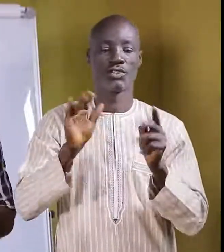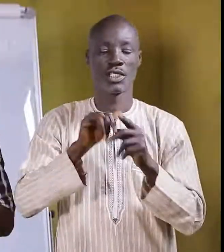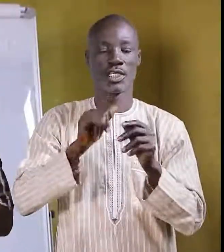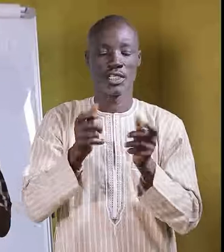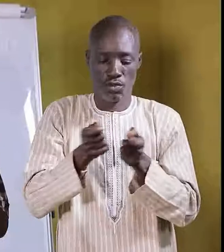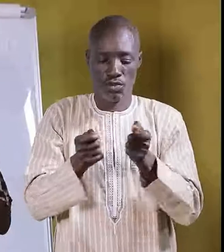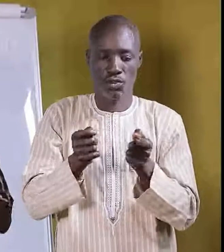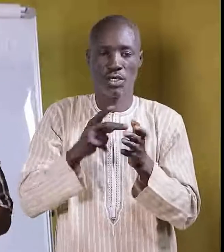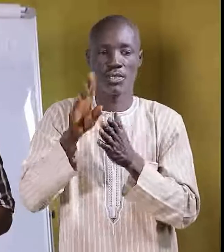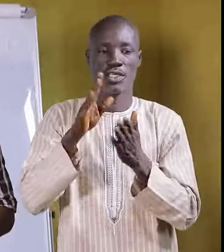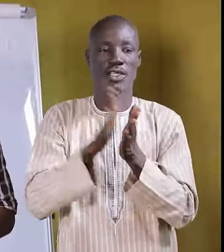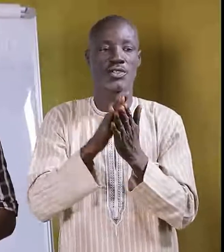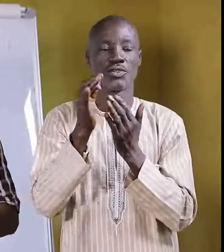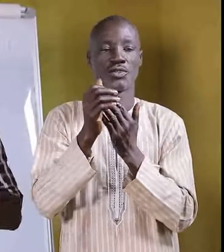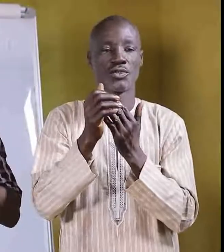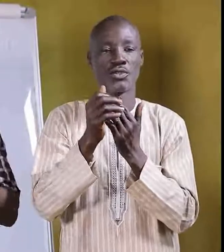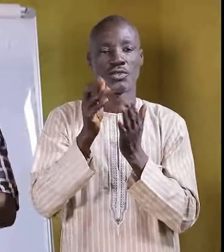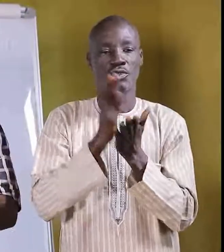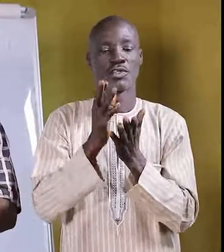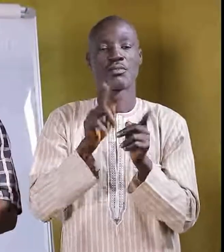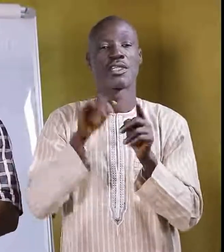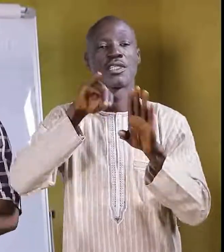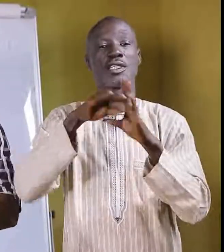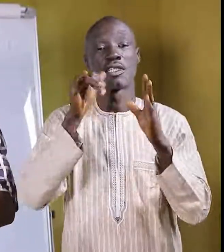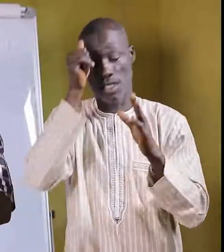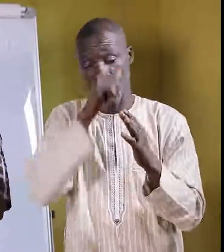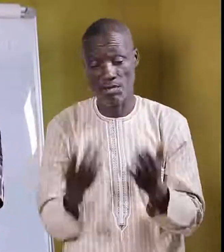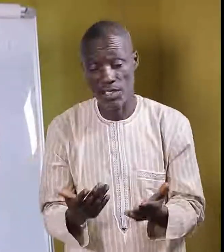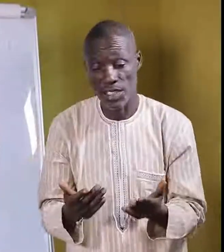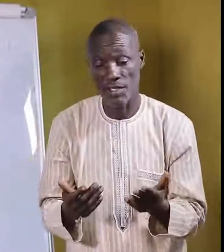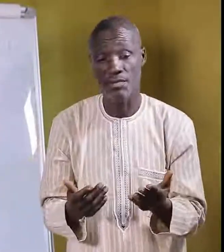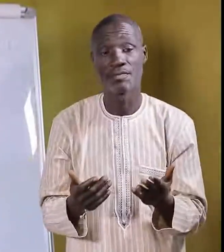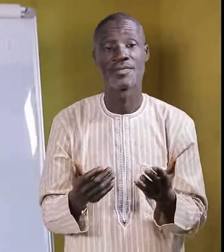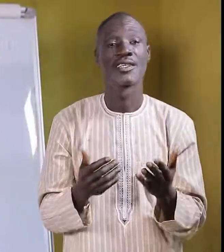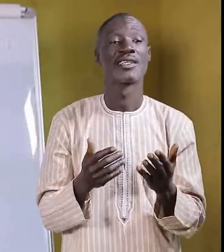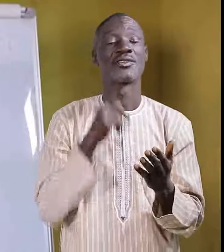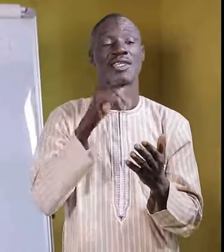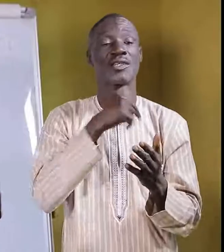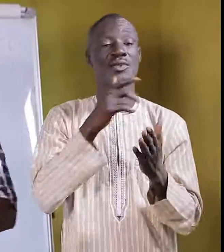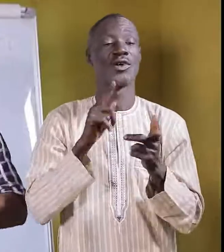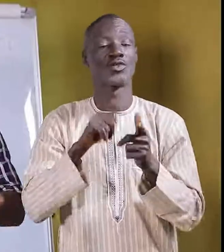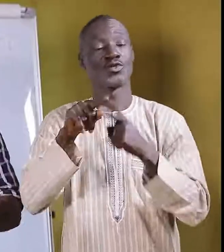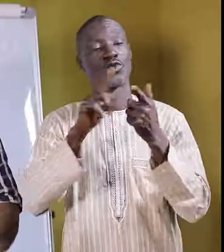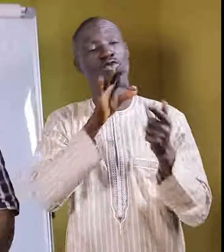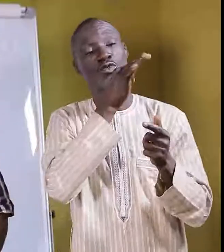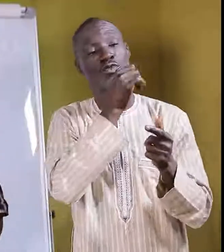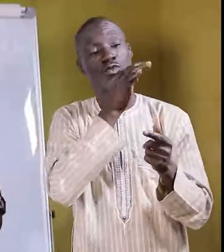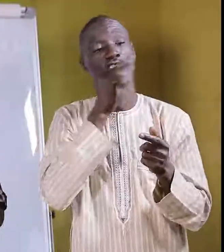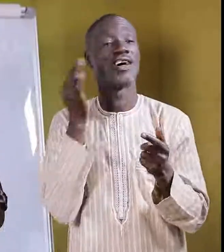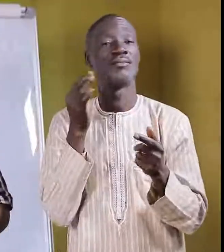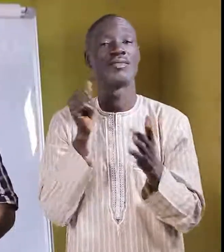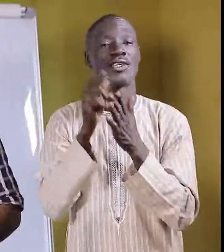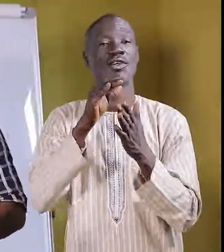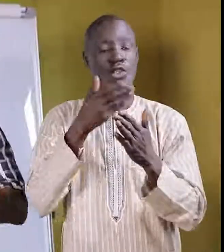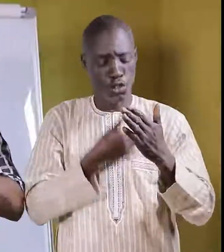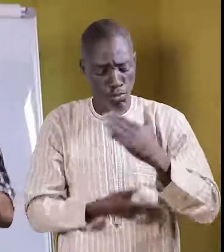fees. But in Africa, it's either we tell you that we want to go to farm with them. That's why I'm giving too much birth